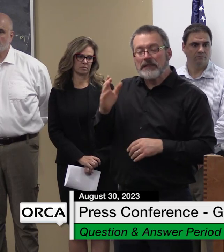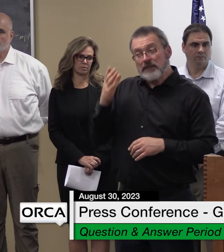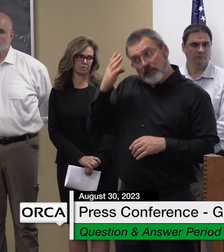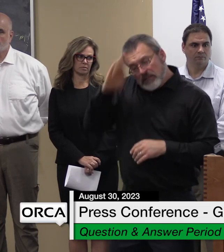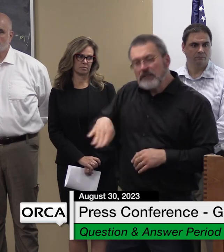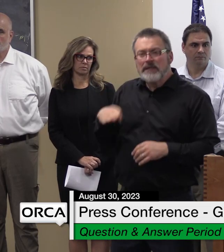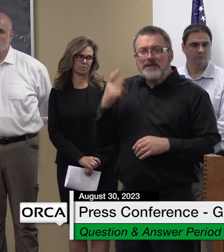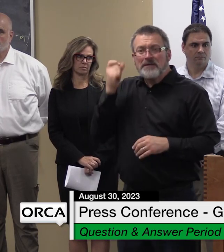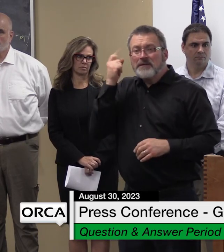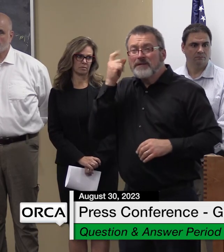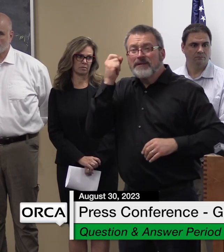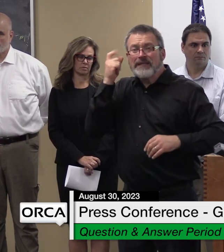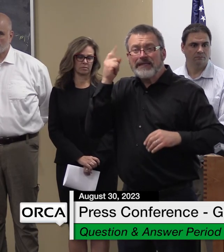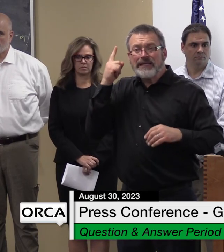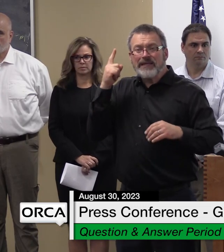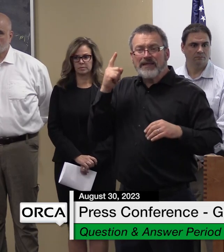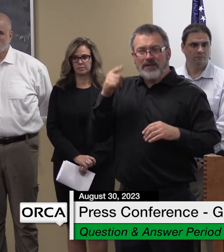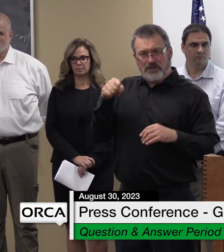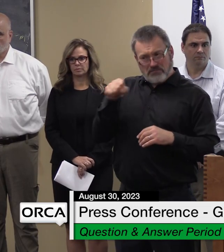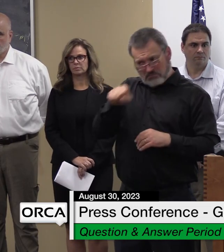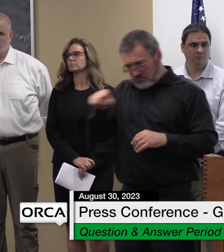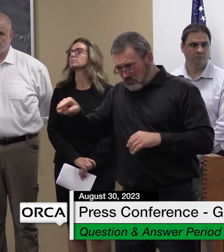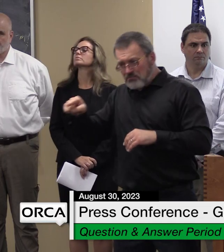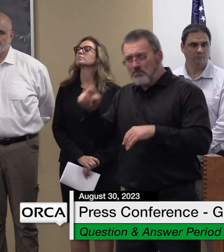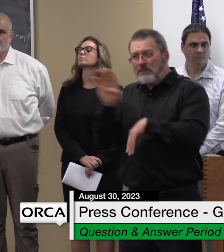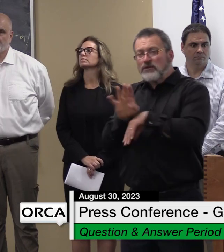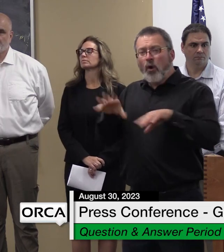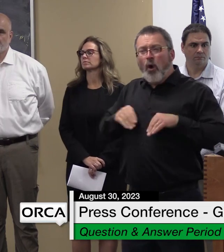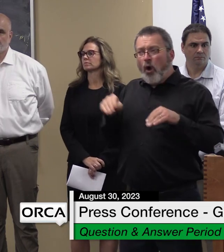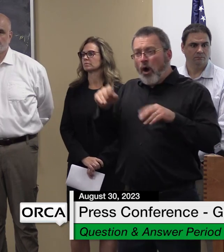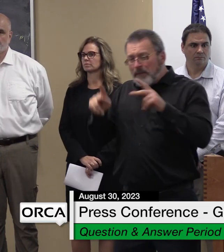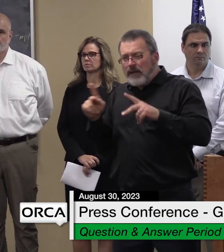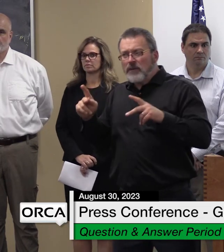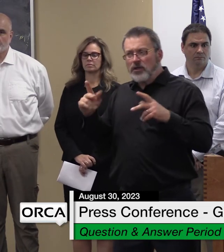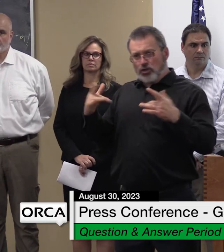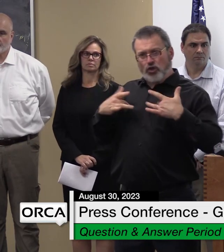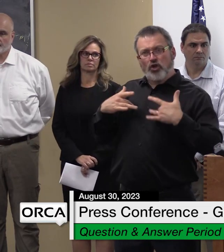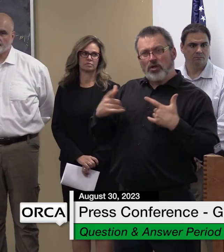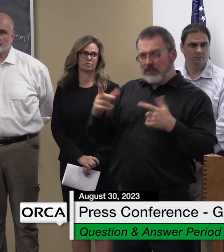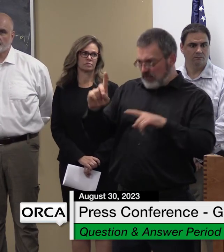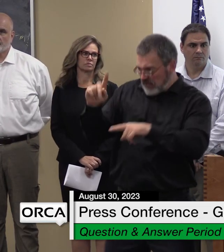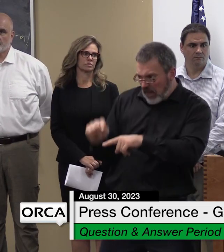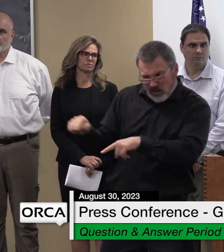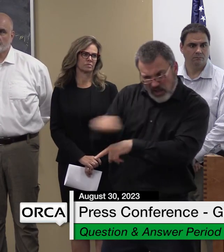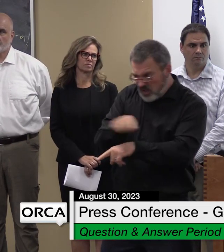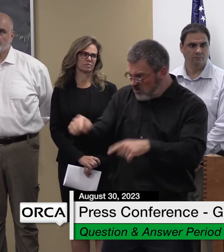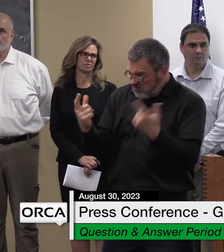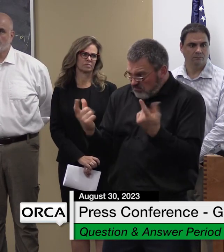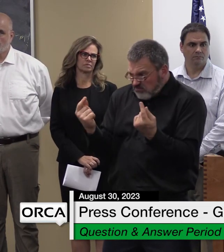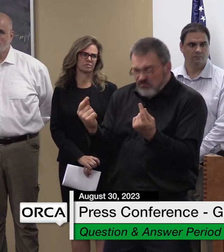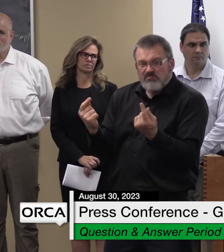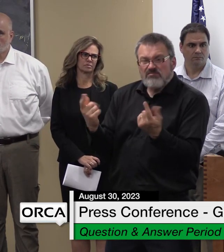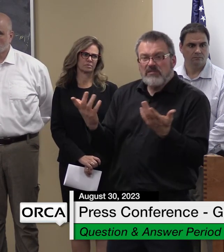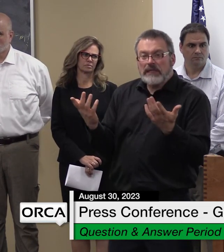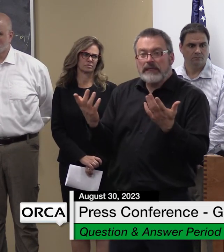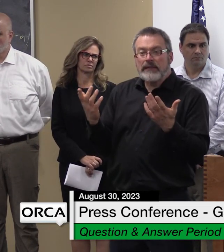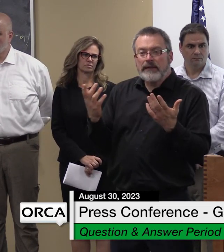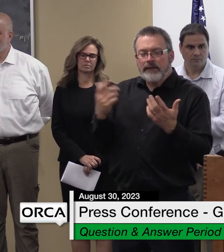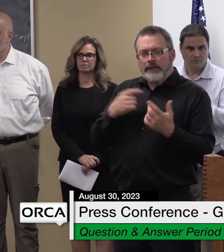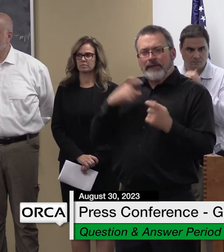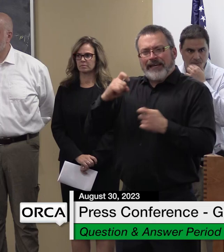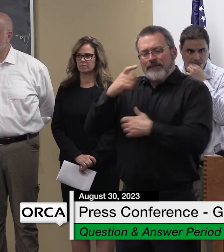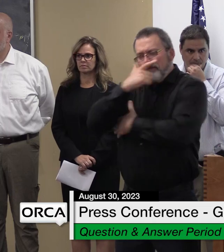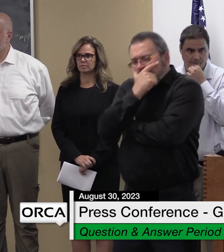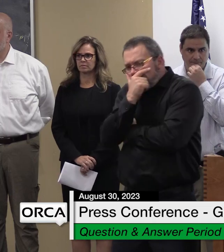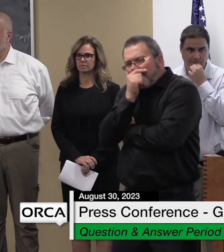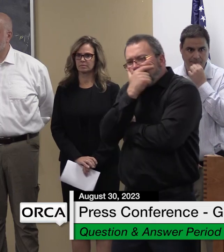are concerned about going back there. But again, so that's why we have to contemplate both at the same